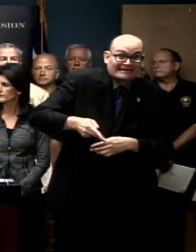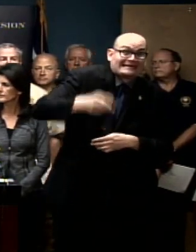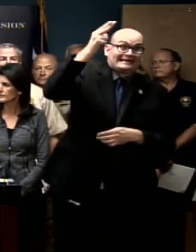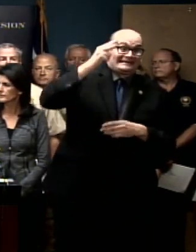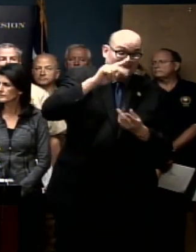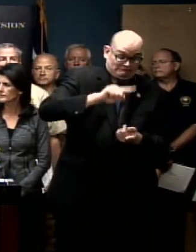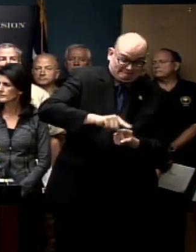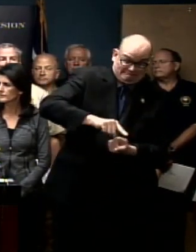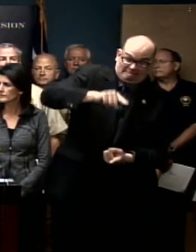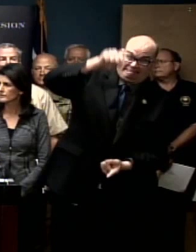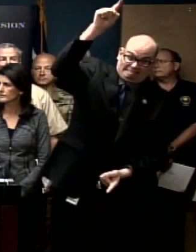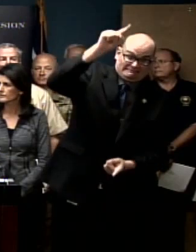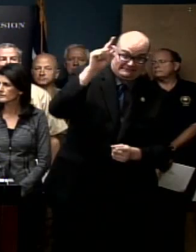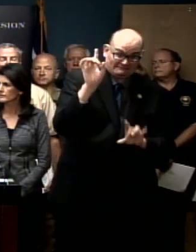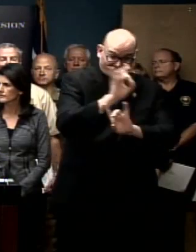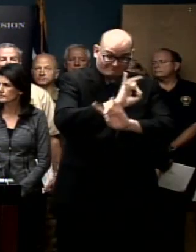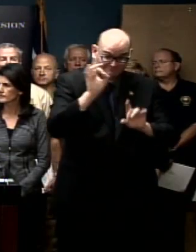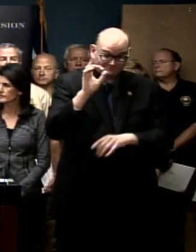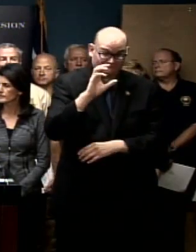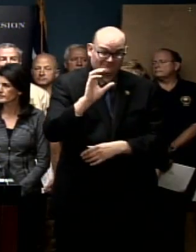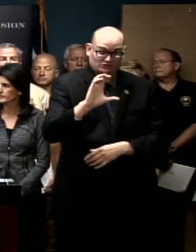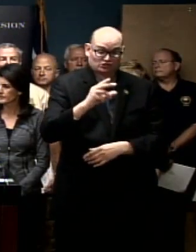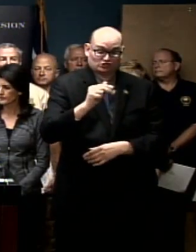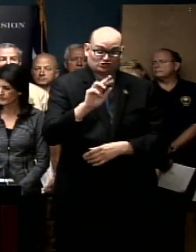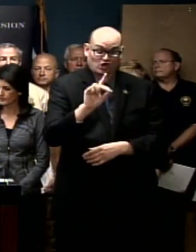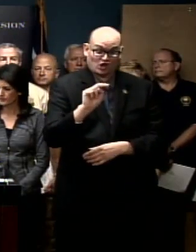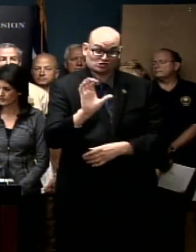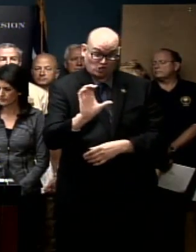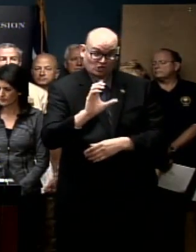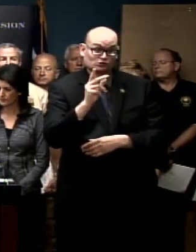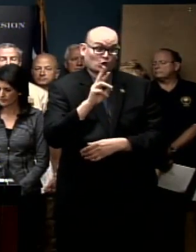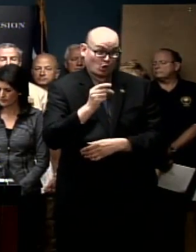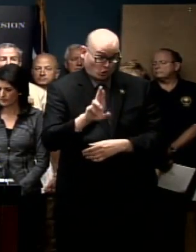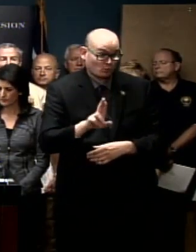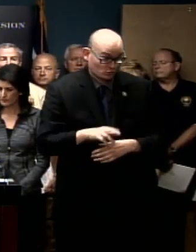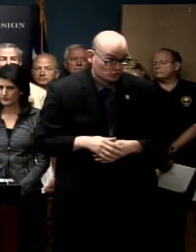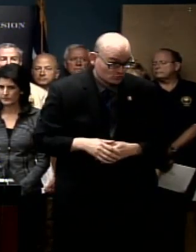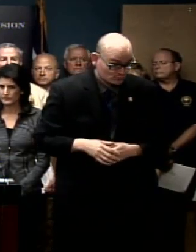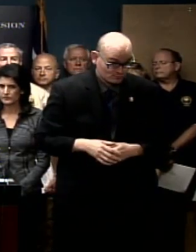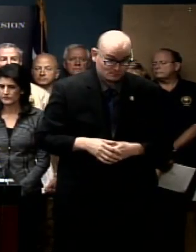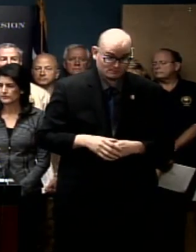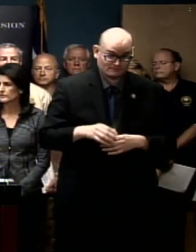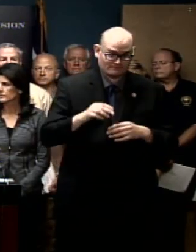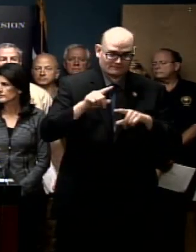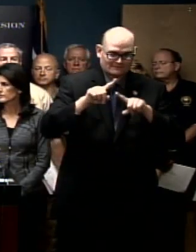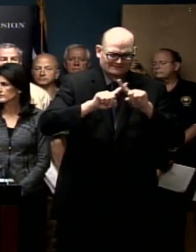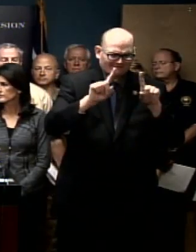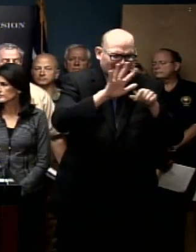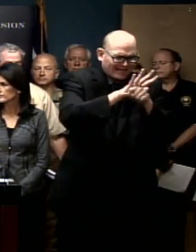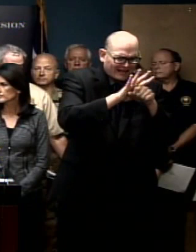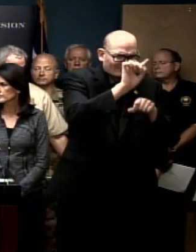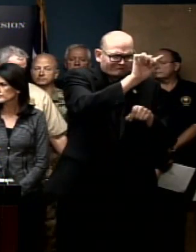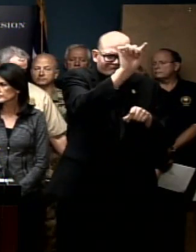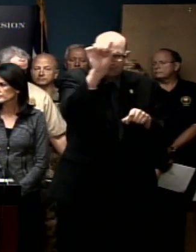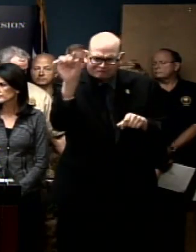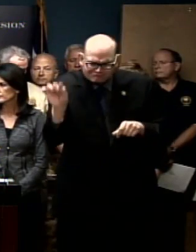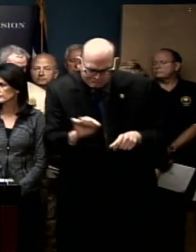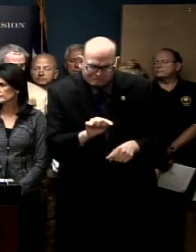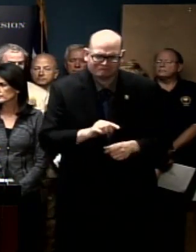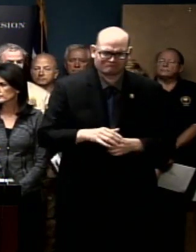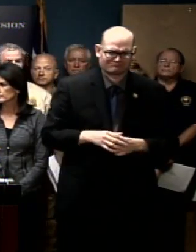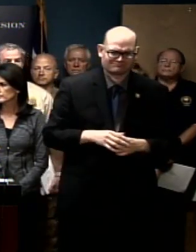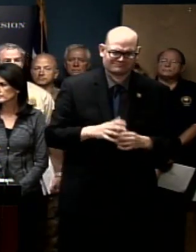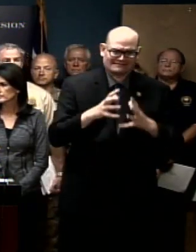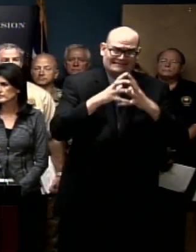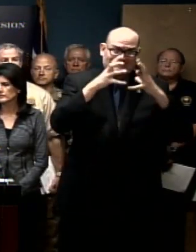and the highest since Hurricane Hugo. In terms of rainfall, we've seen quite a bit of it since last night. In fact, we've seen